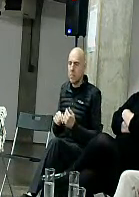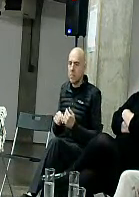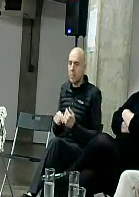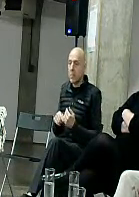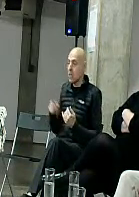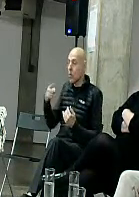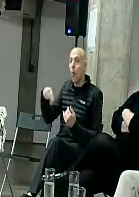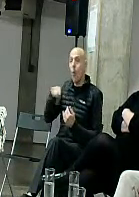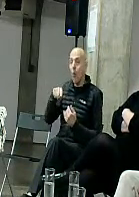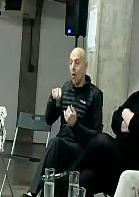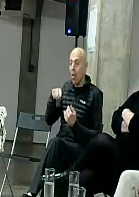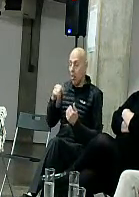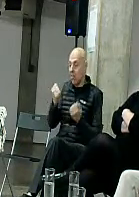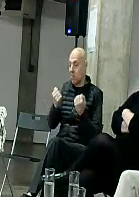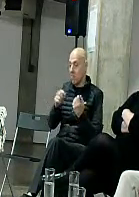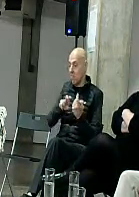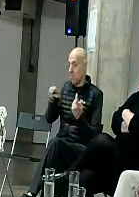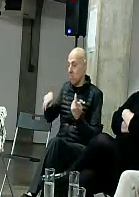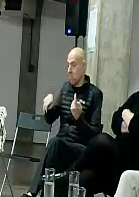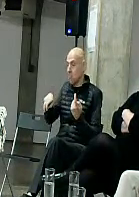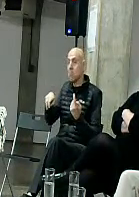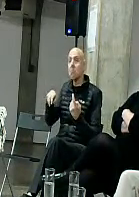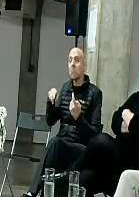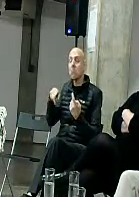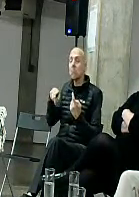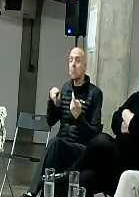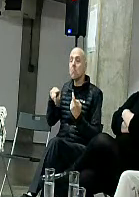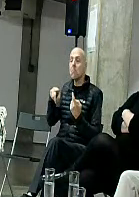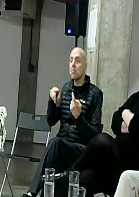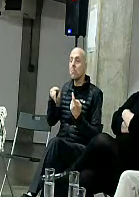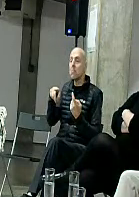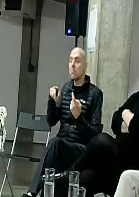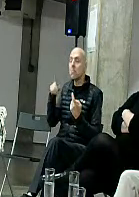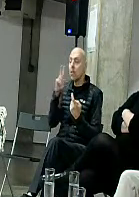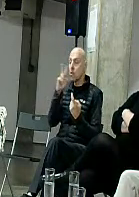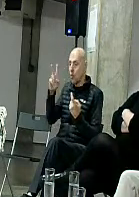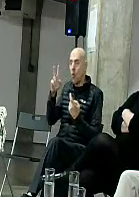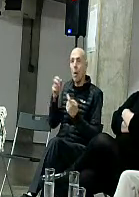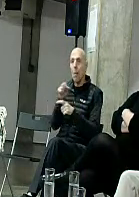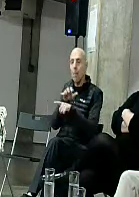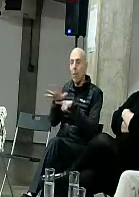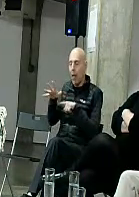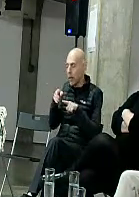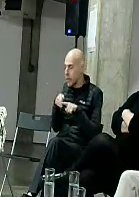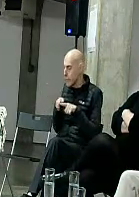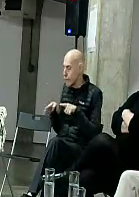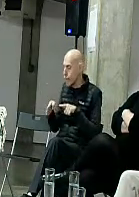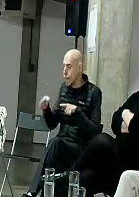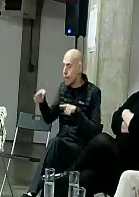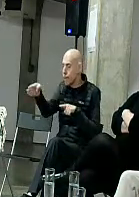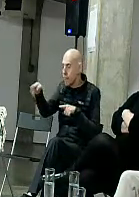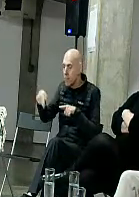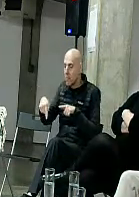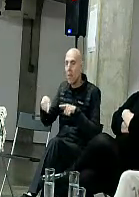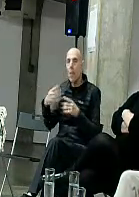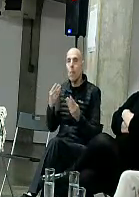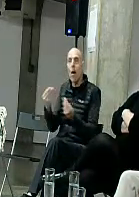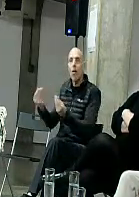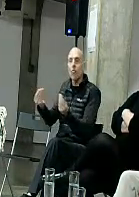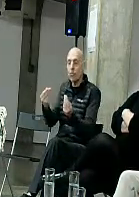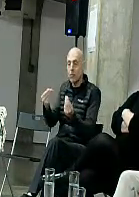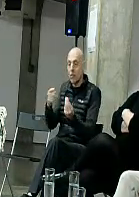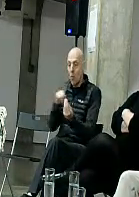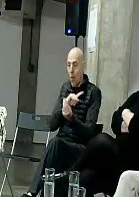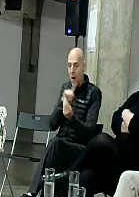So they all got out, and they followed a line of blood that they found in the marshes,